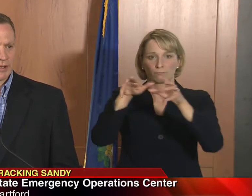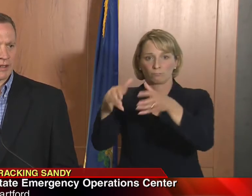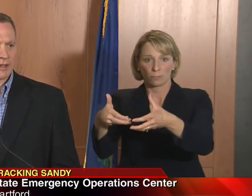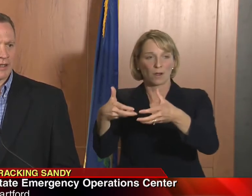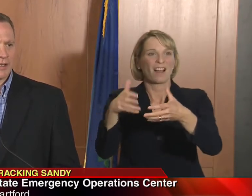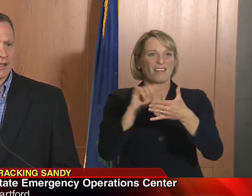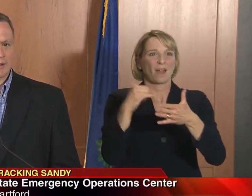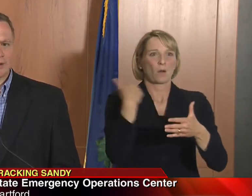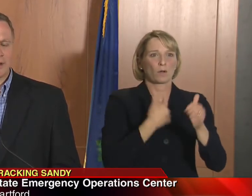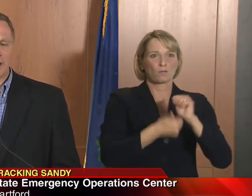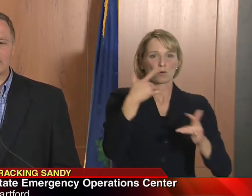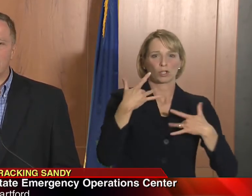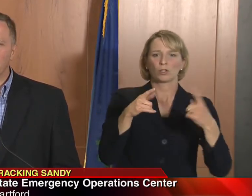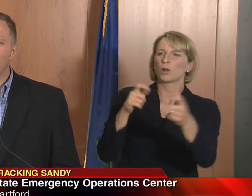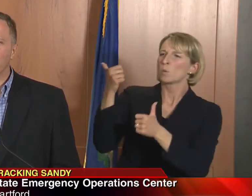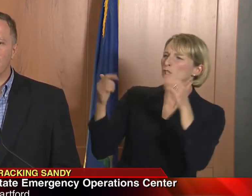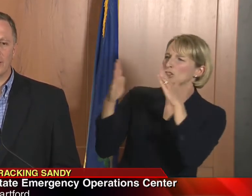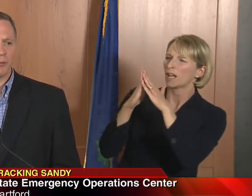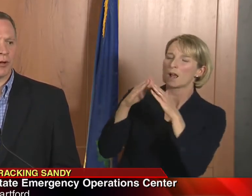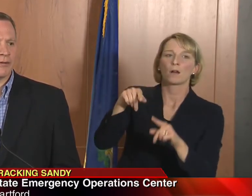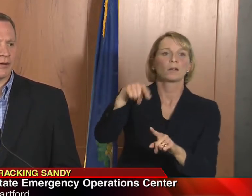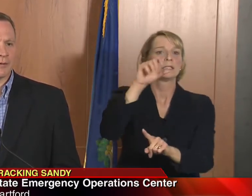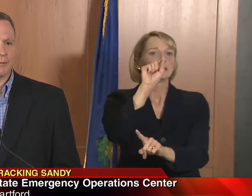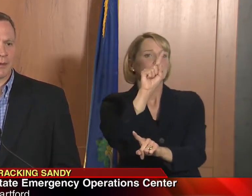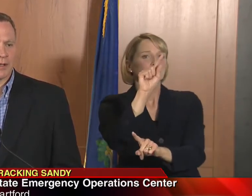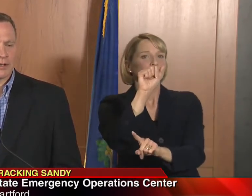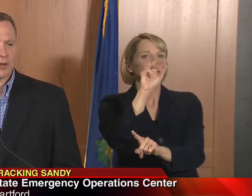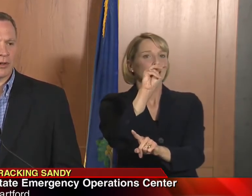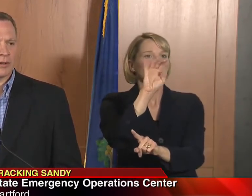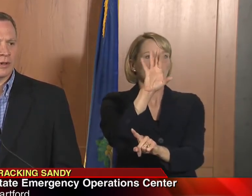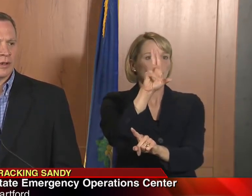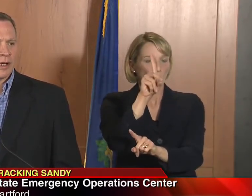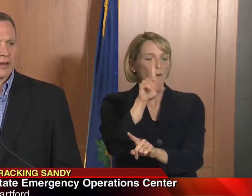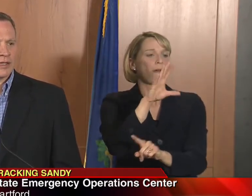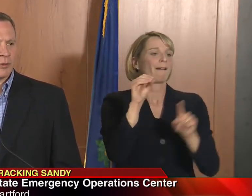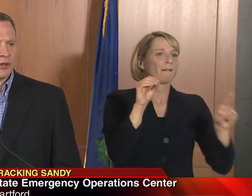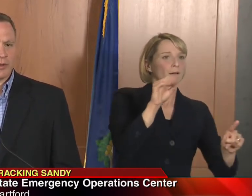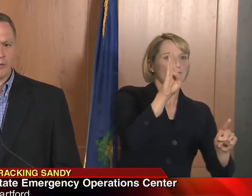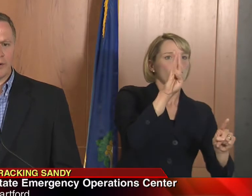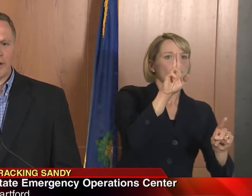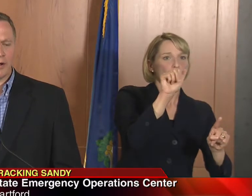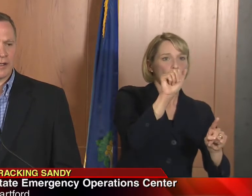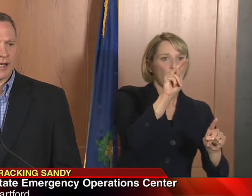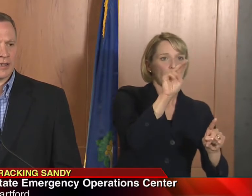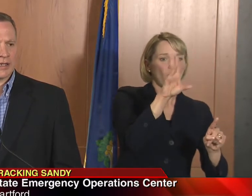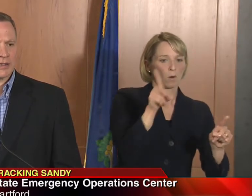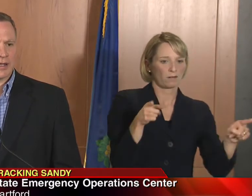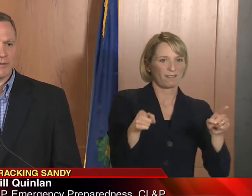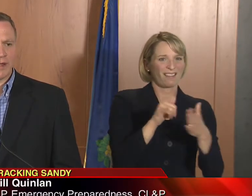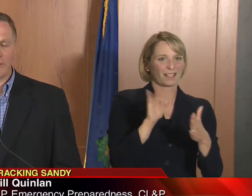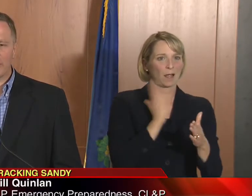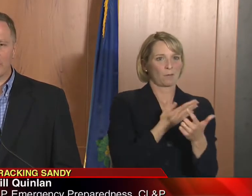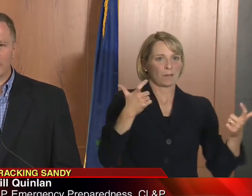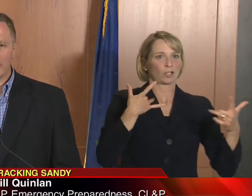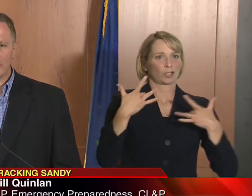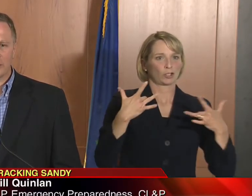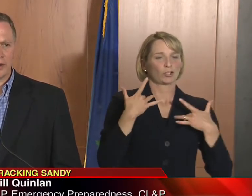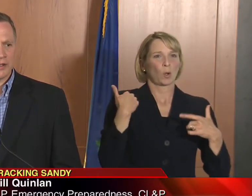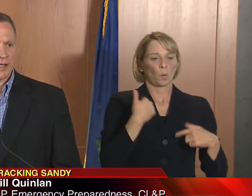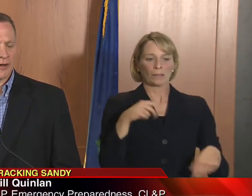sources, basically. What towns are those? In Stamford and in Branford. So we're, at this point, doing a very hard analysis of that